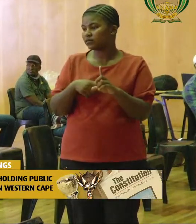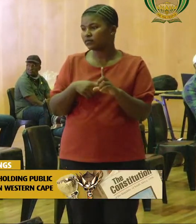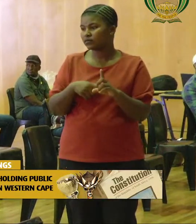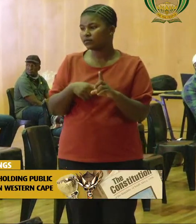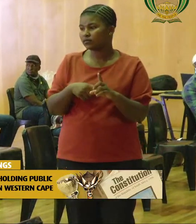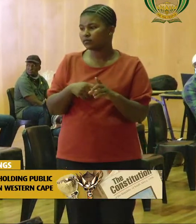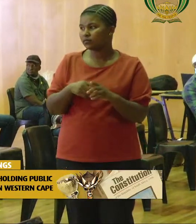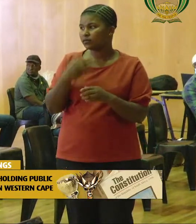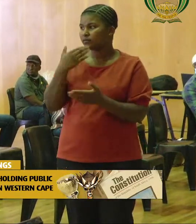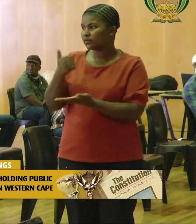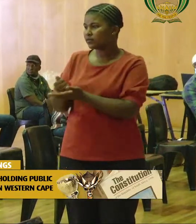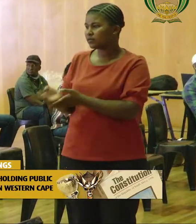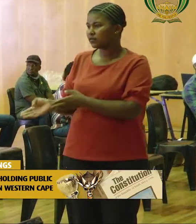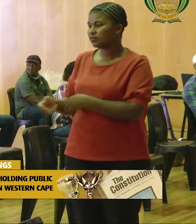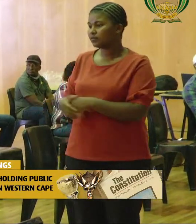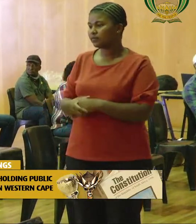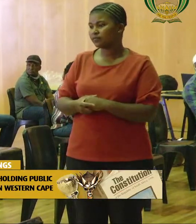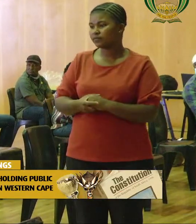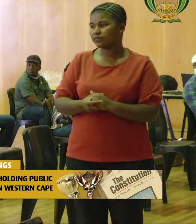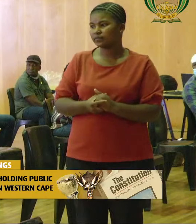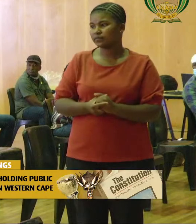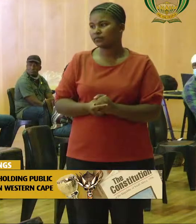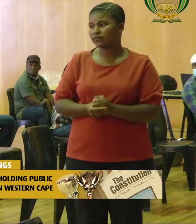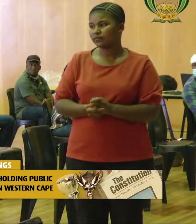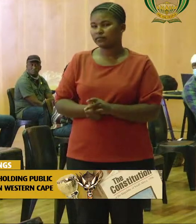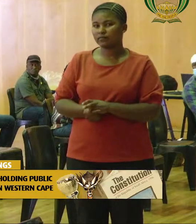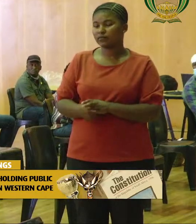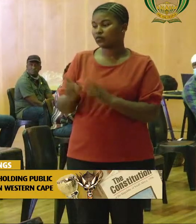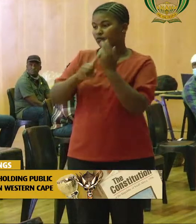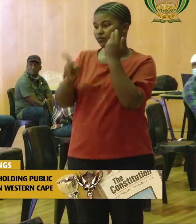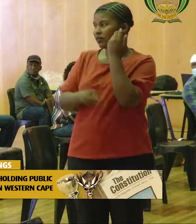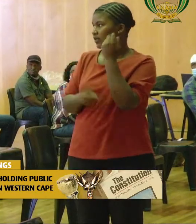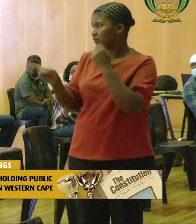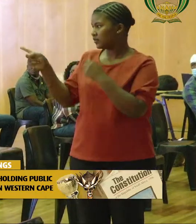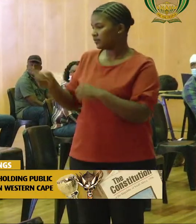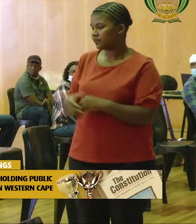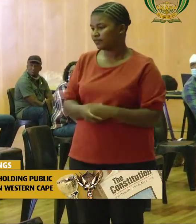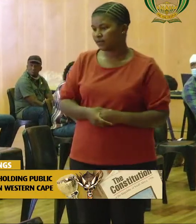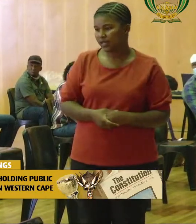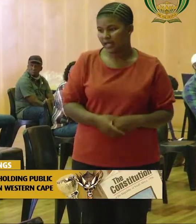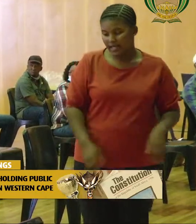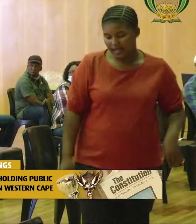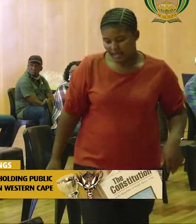Just sit down, my brother. You're going to be the last one.